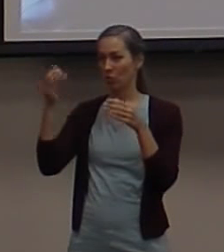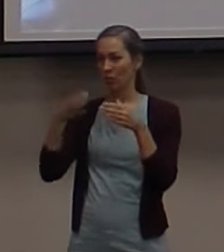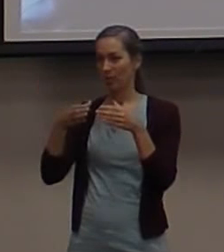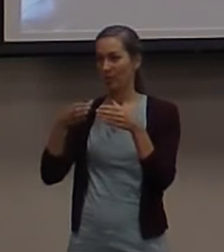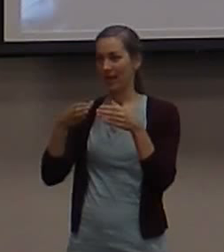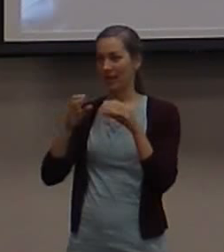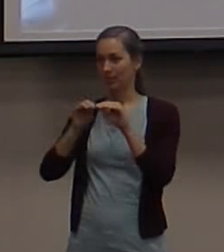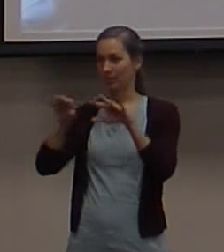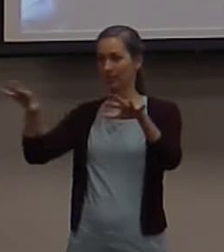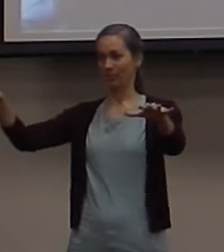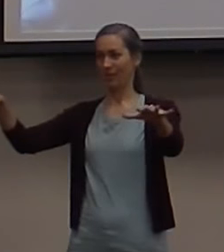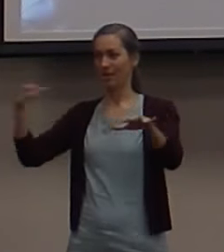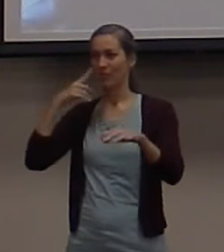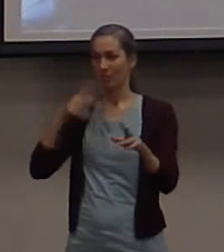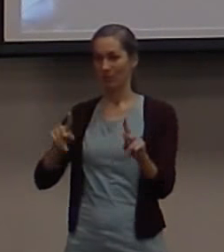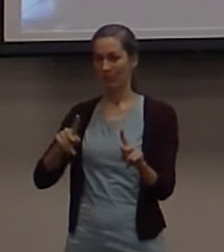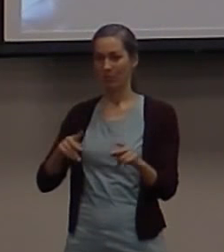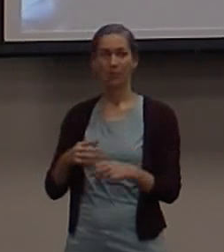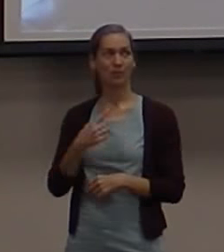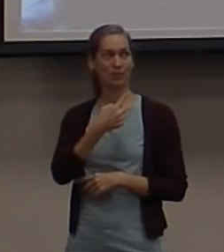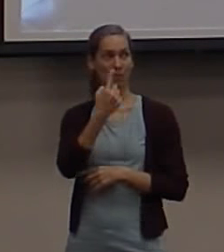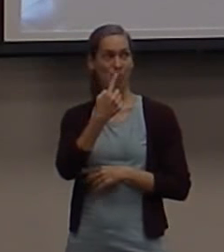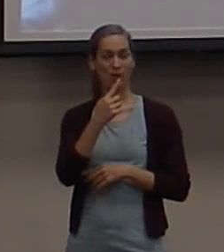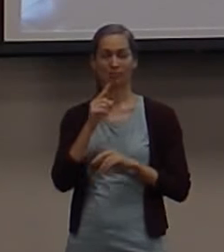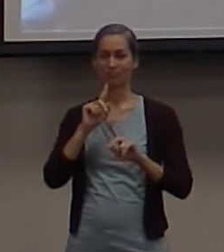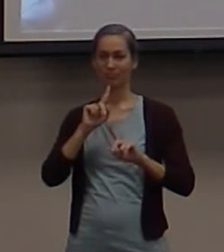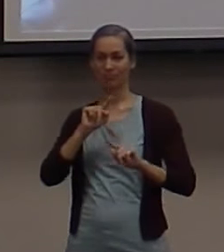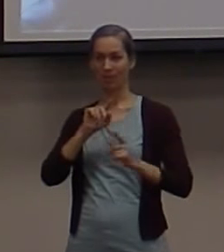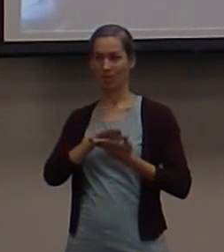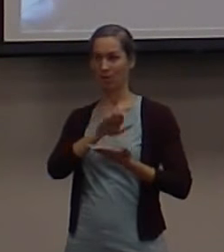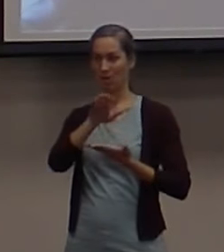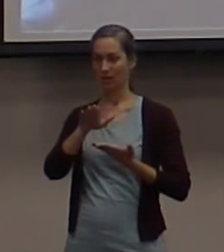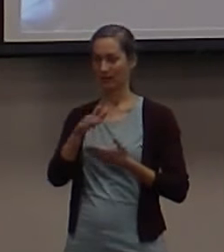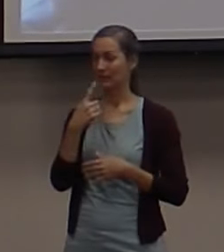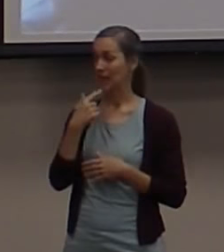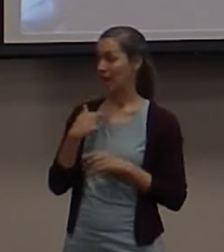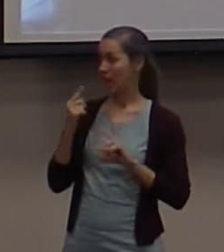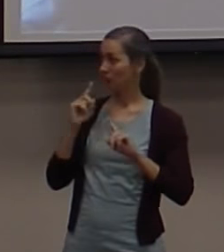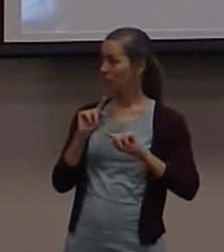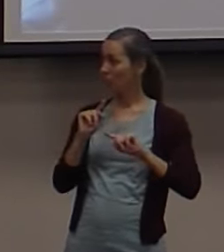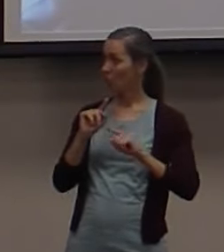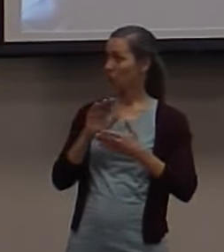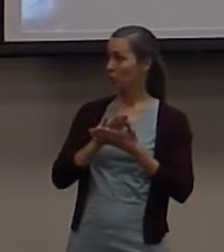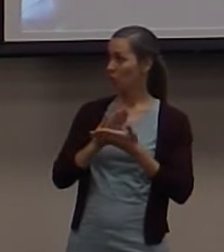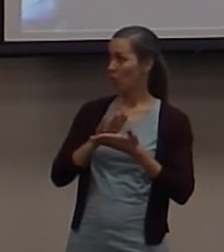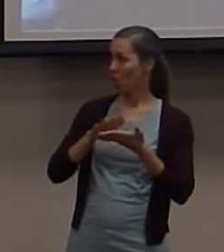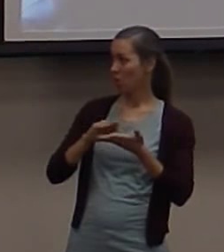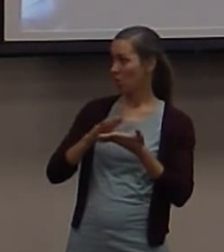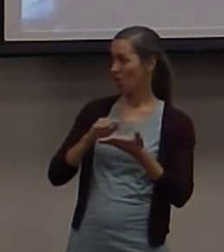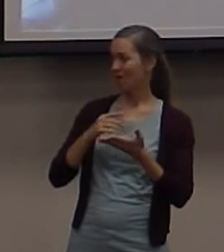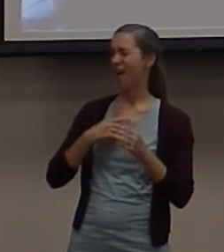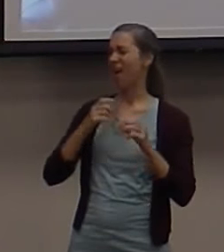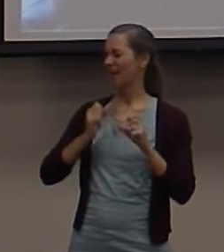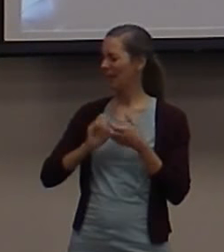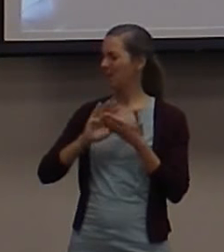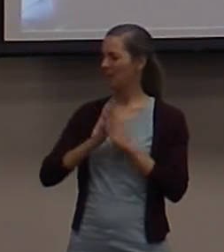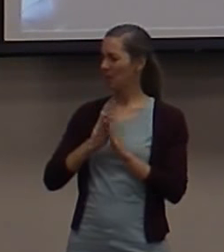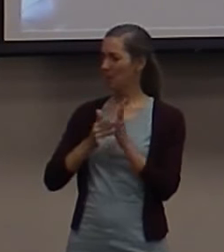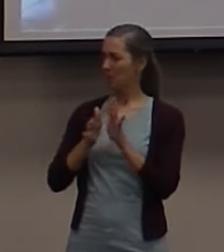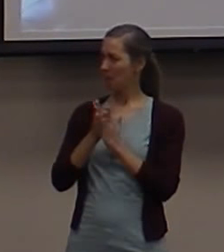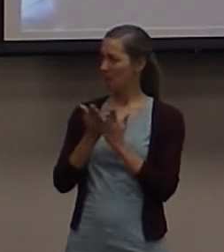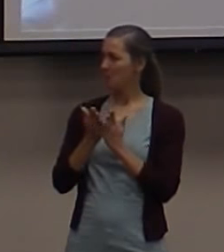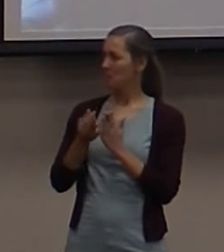solar player is going to college. He said, while I go to school and learn things, I can become a Bible expert. And I said, it takes a little